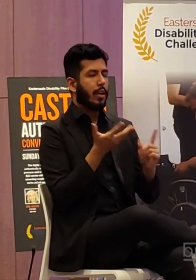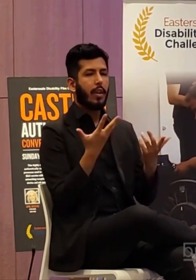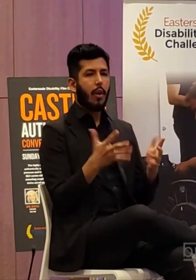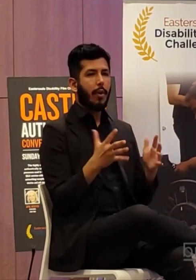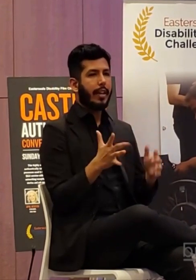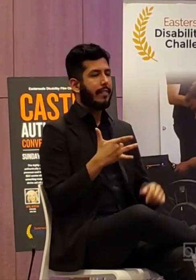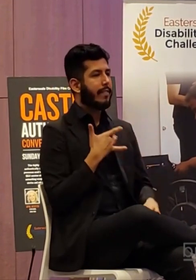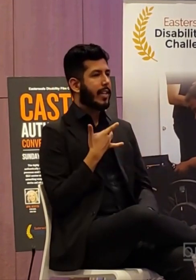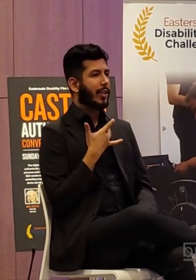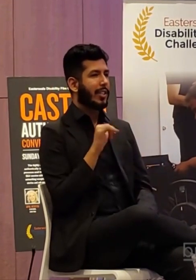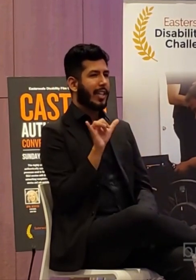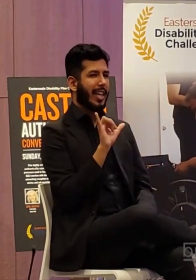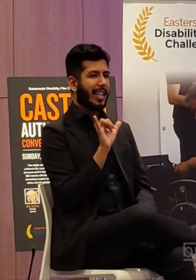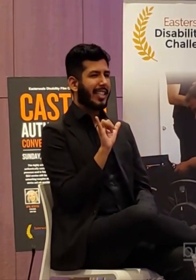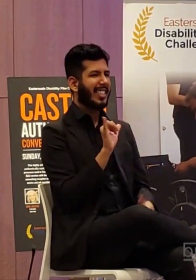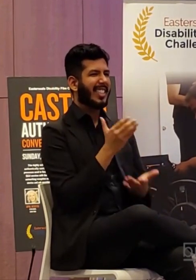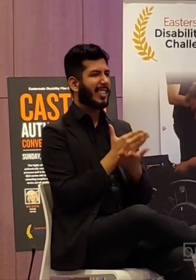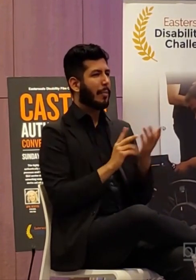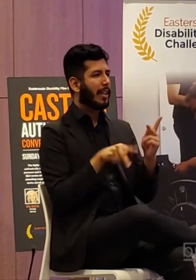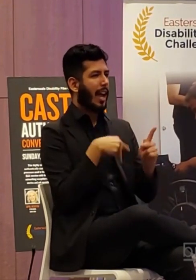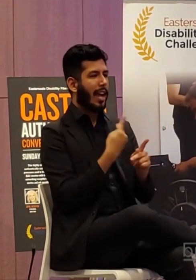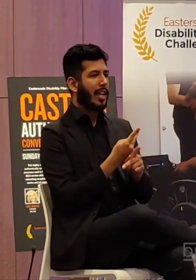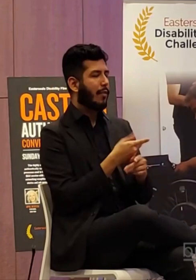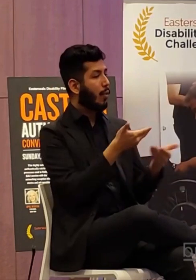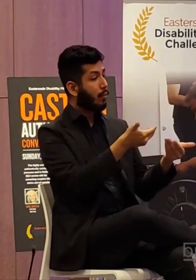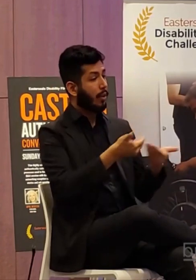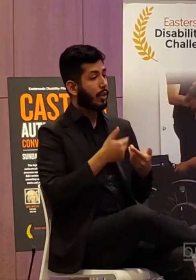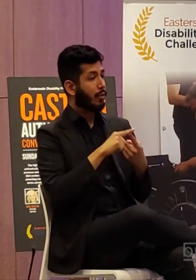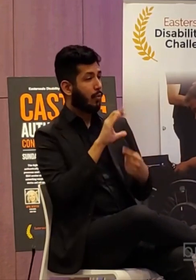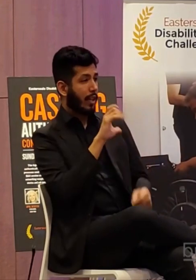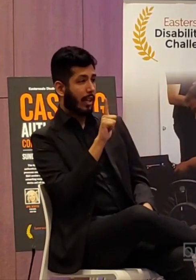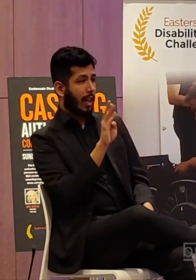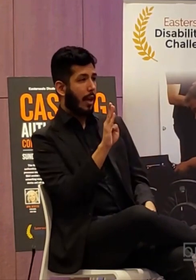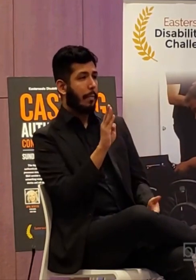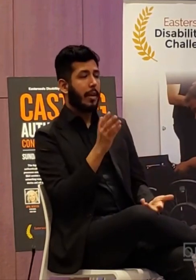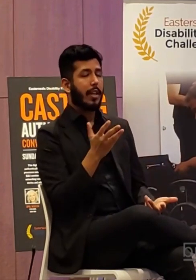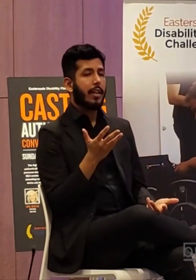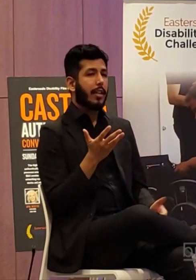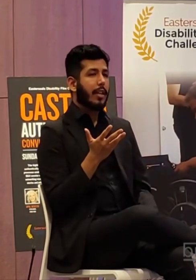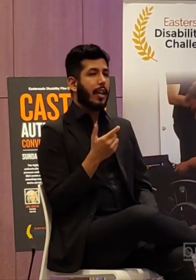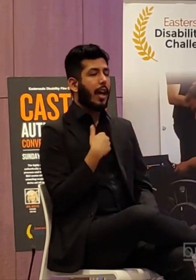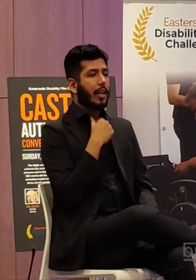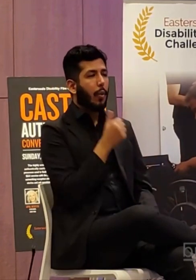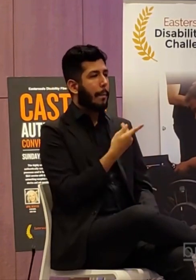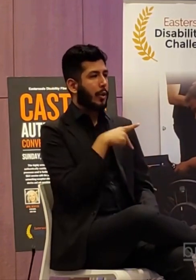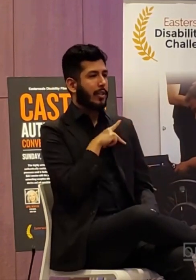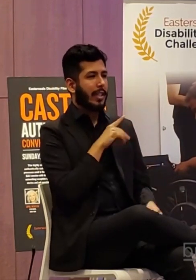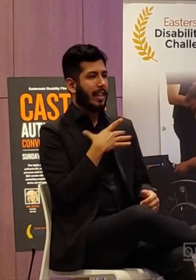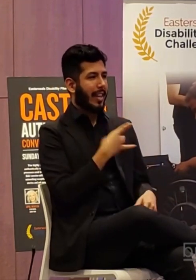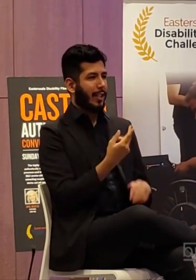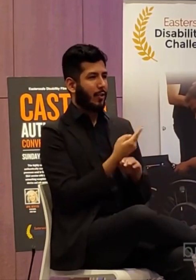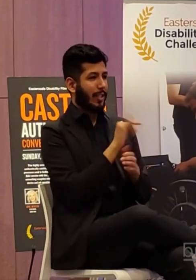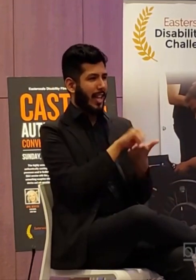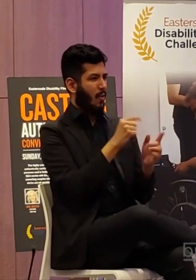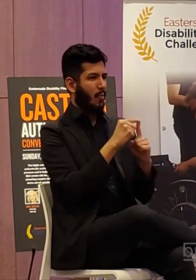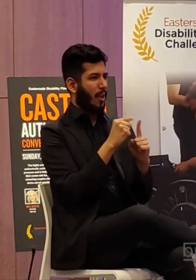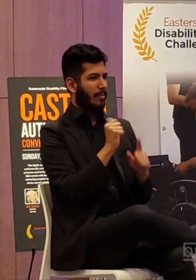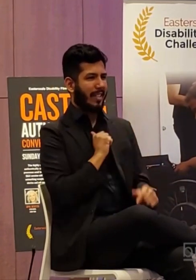it's some sort of welcome to the club. And so I don't personally like to use that word